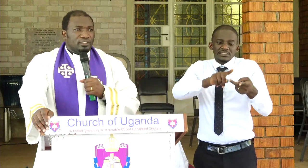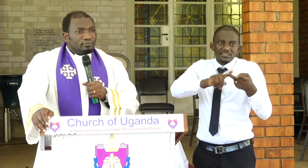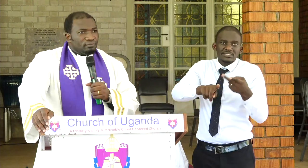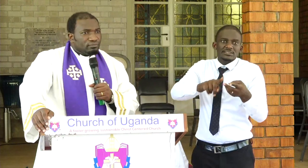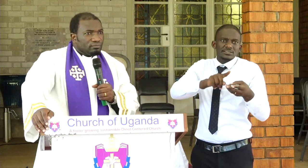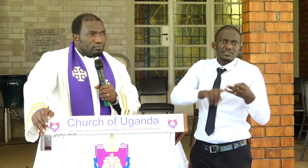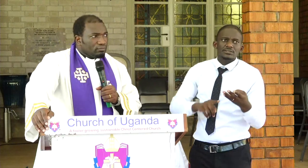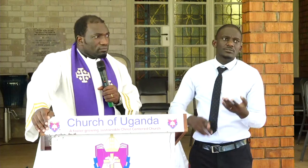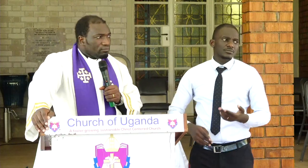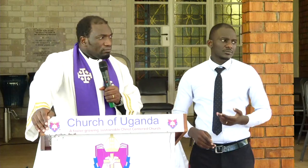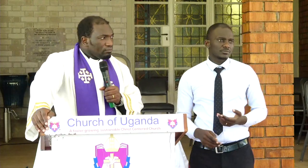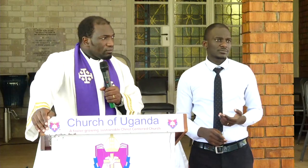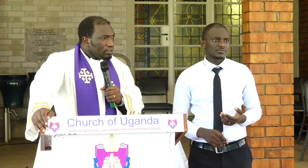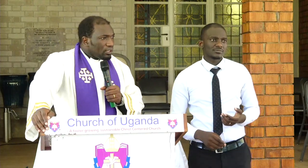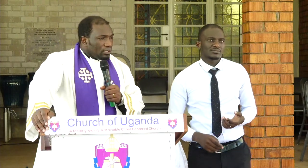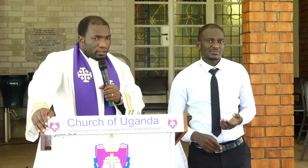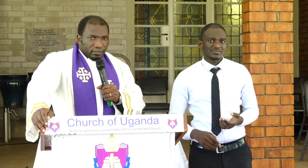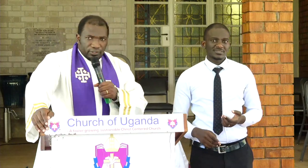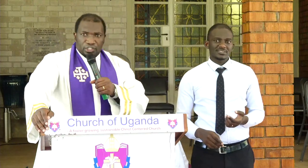Okidi.